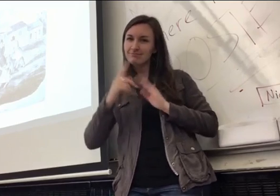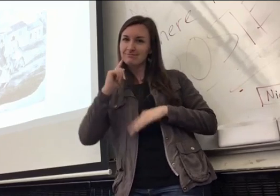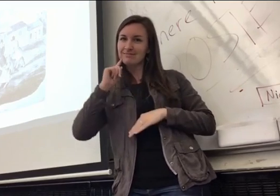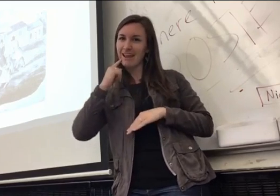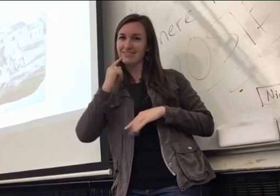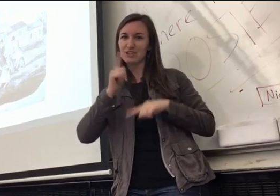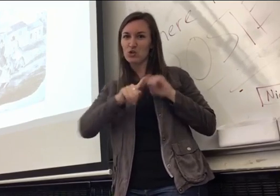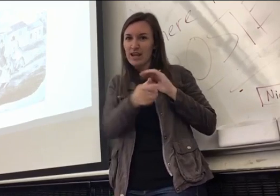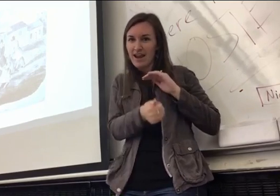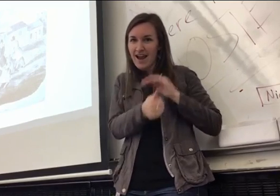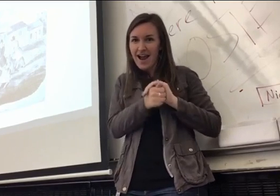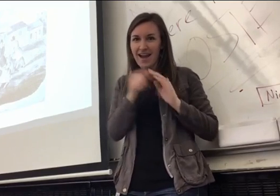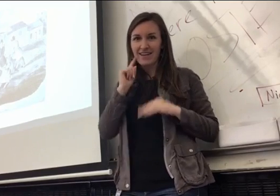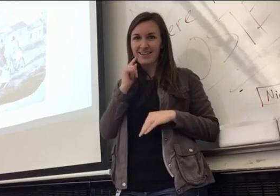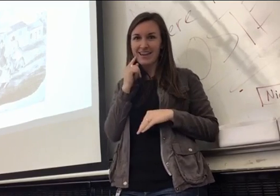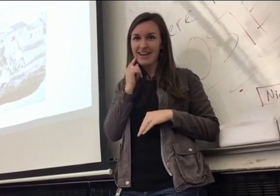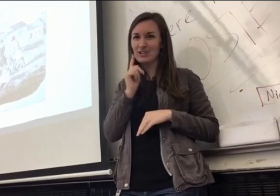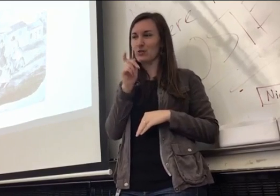Yeah, no hiding wealth.